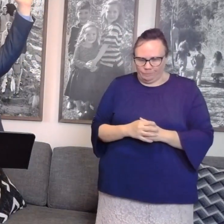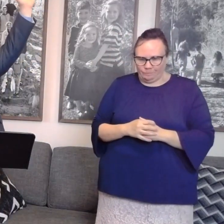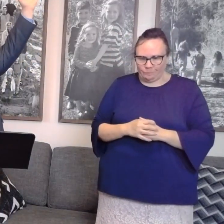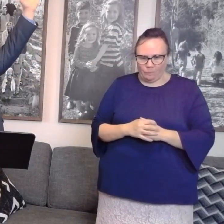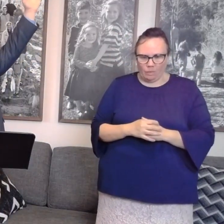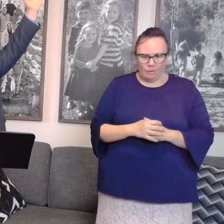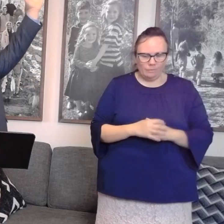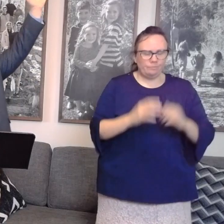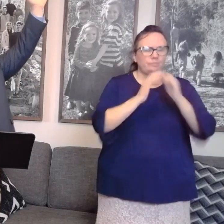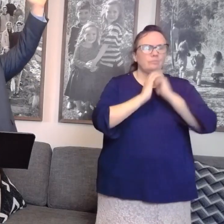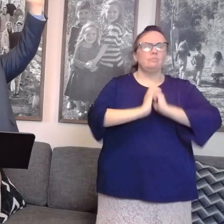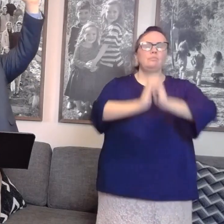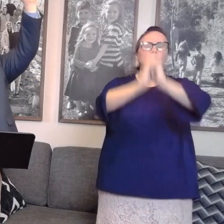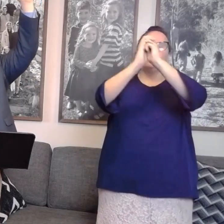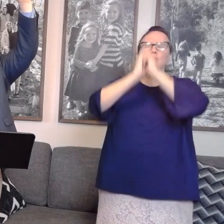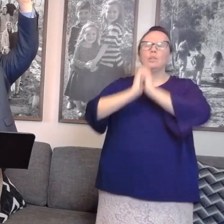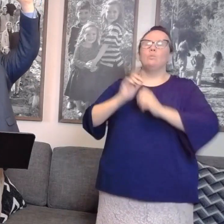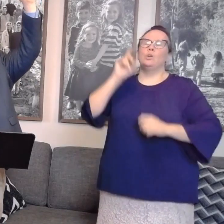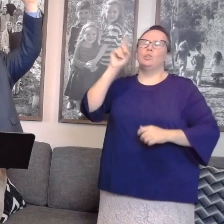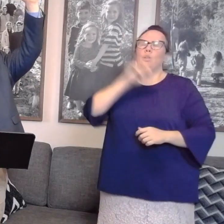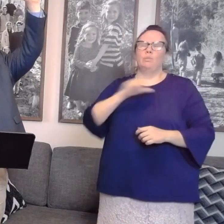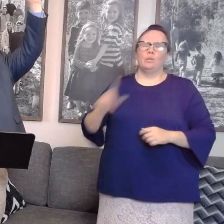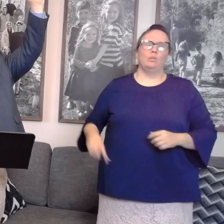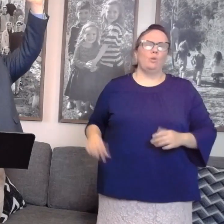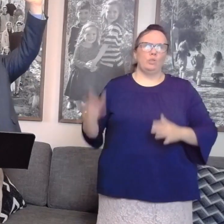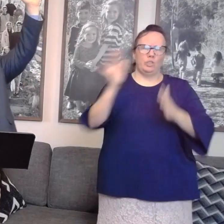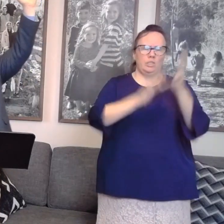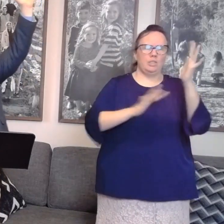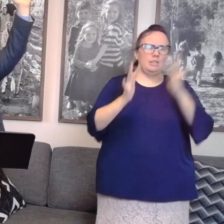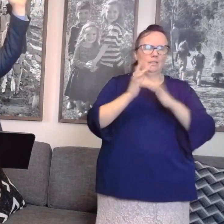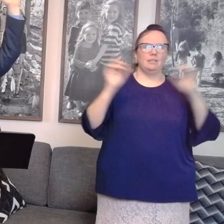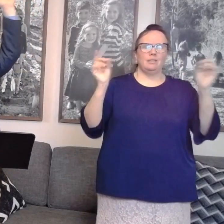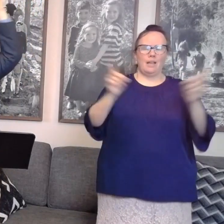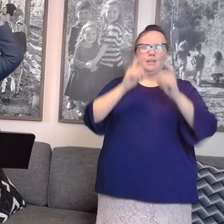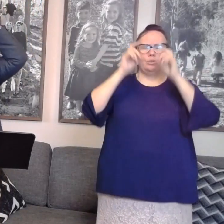Hallelujah. Oh, we worship you, Jesus.